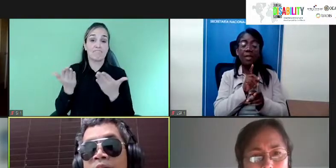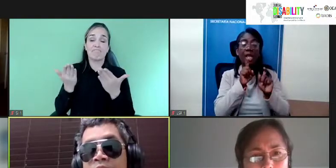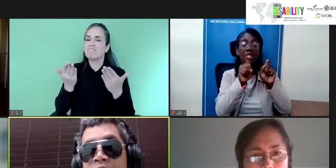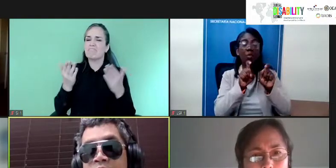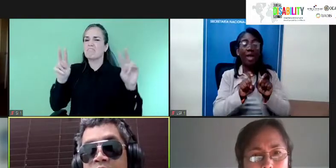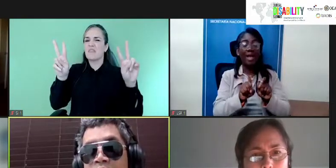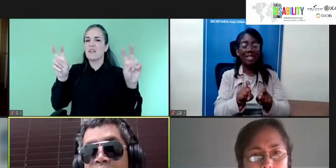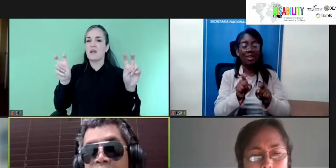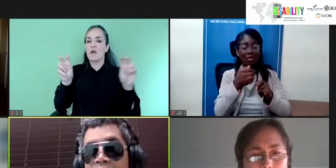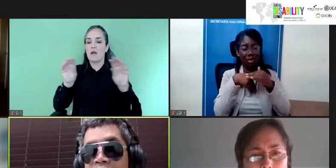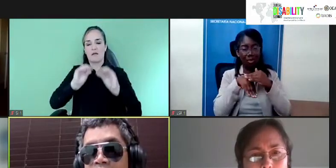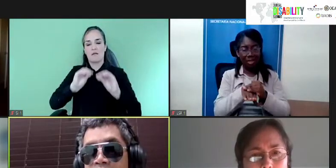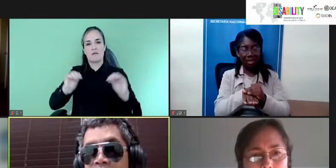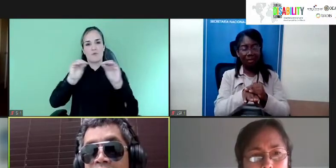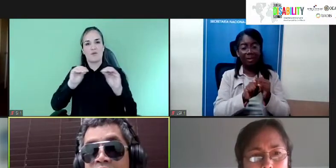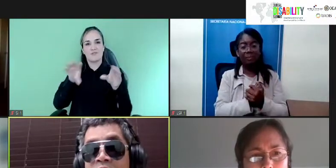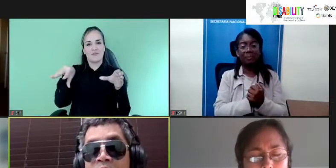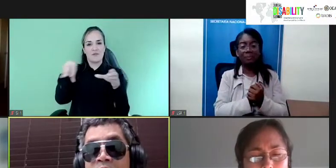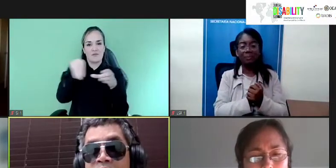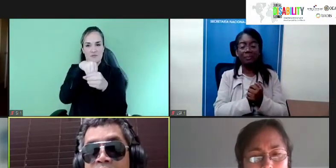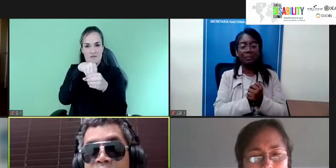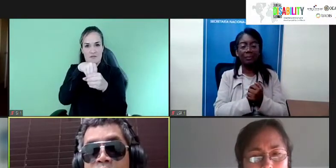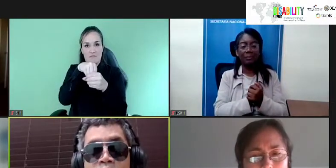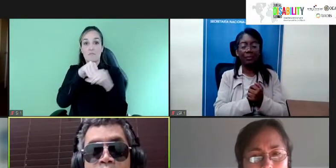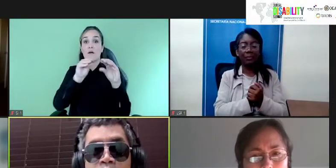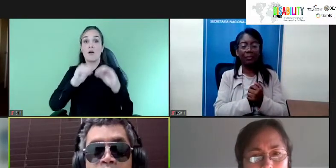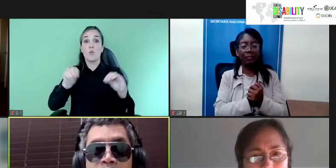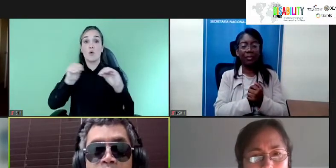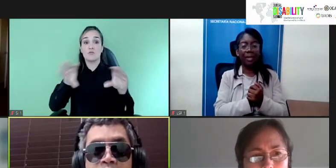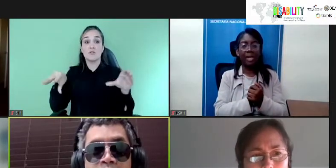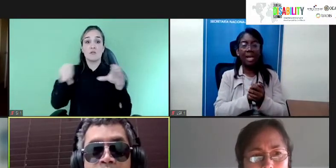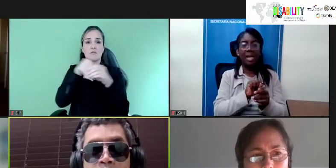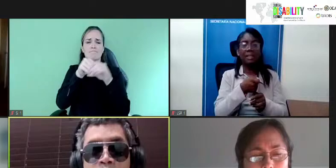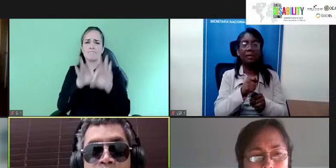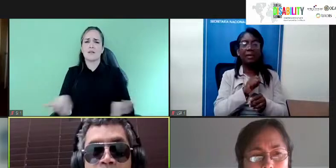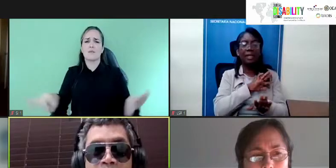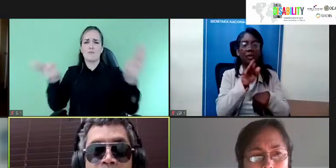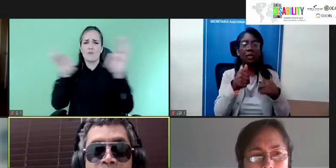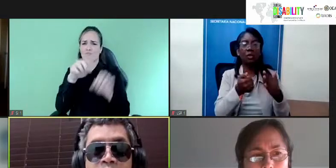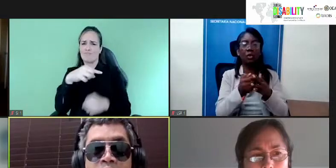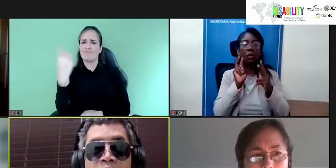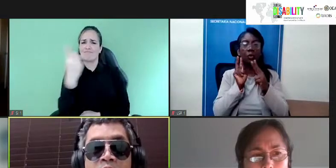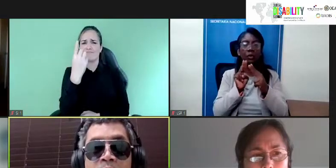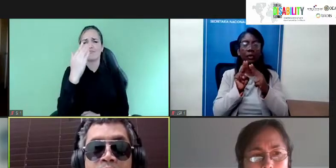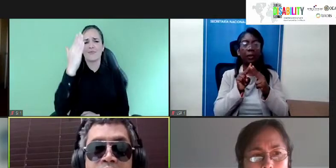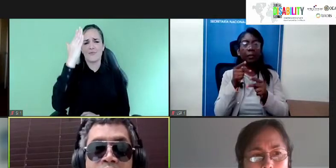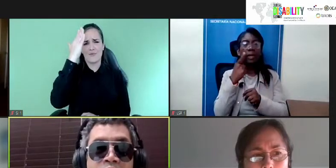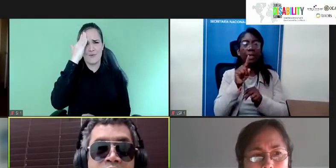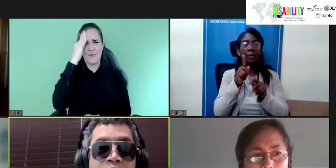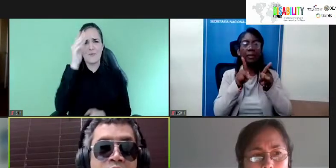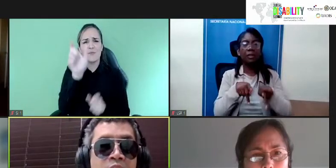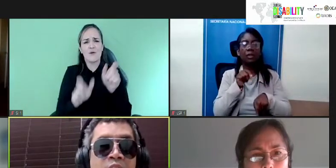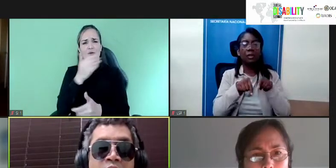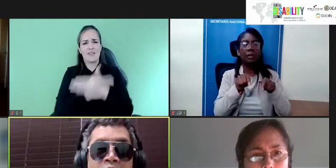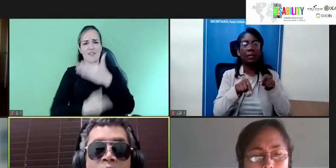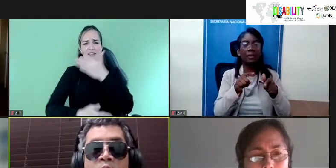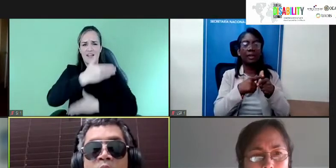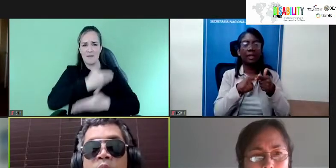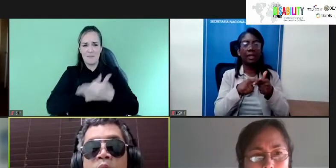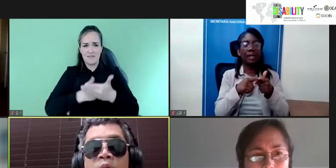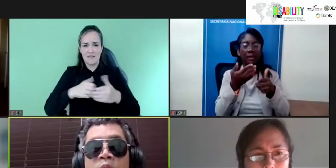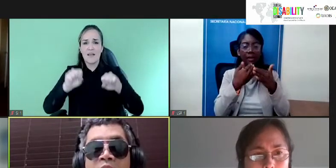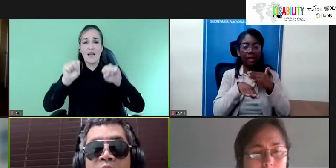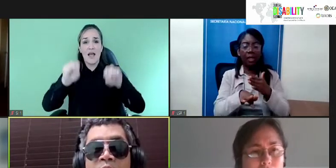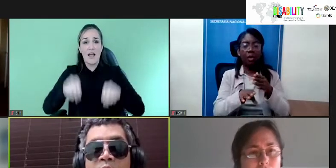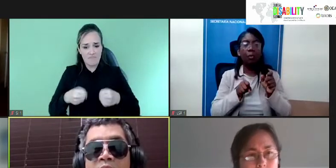talking about inclusive education which is the key that we all know for people